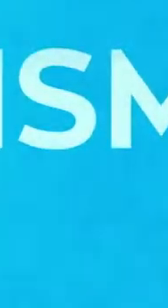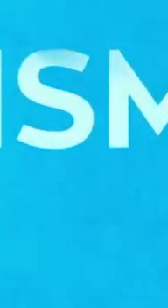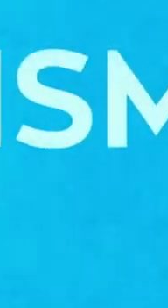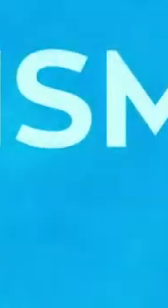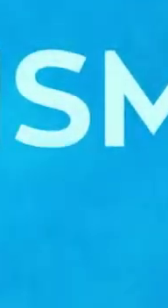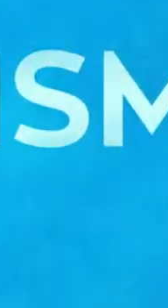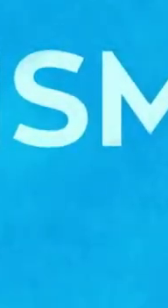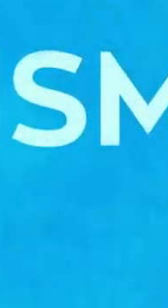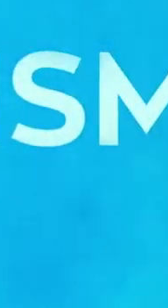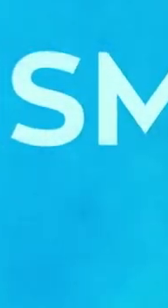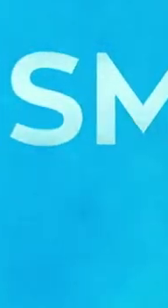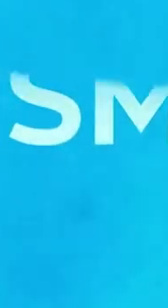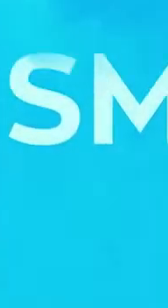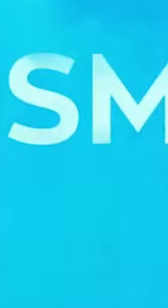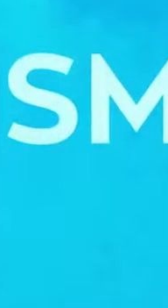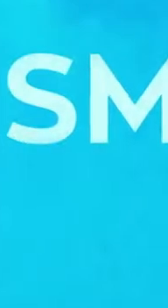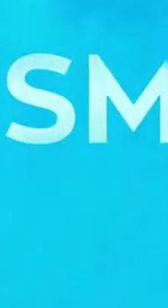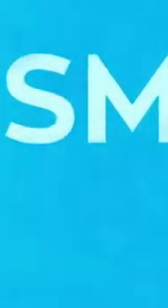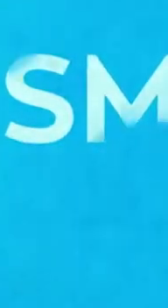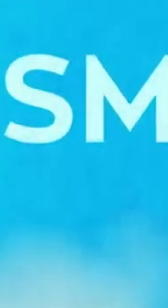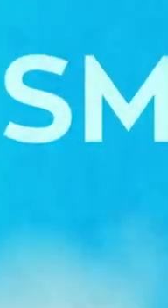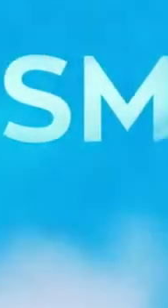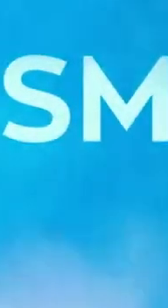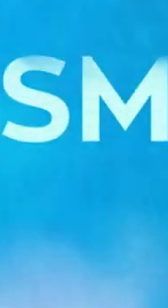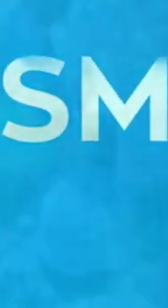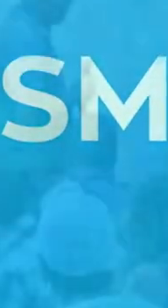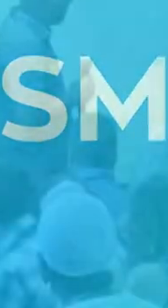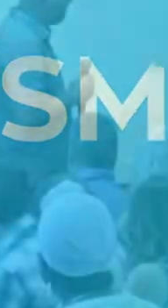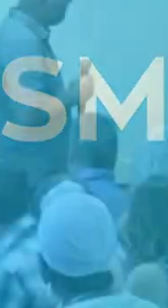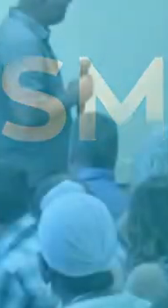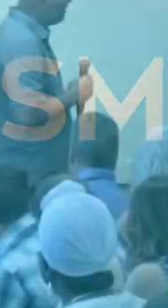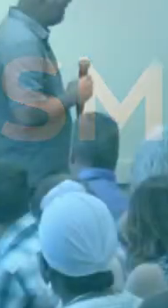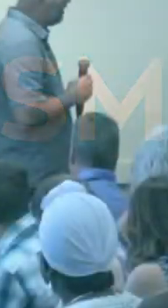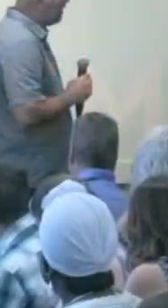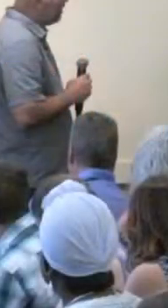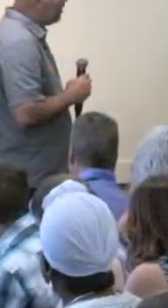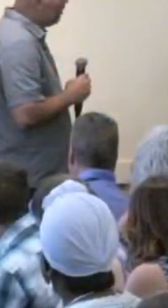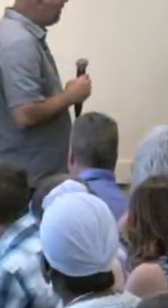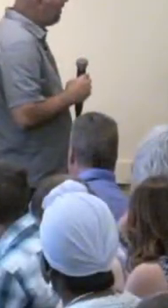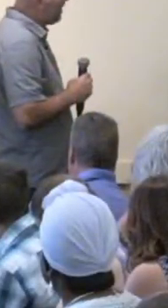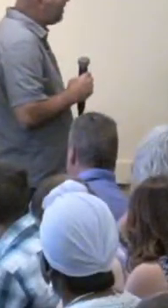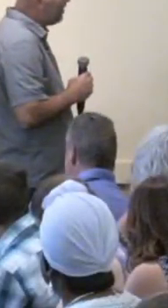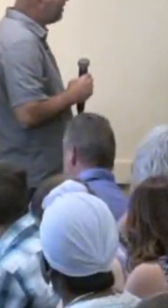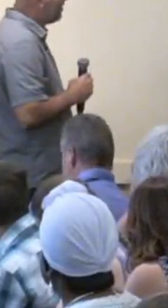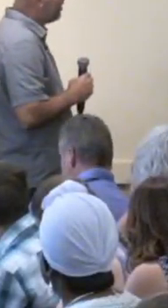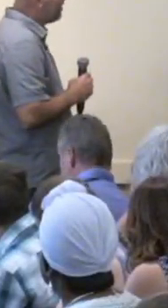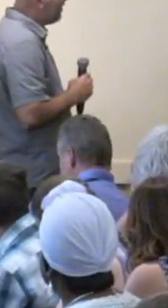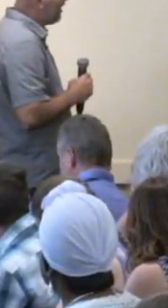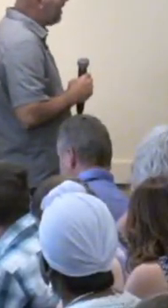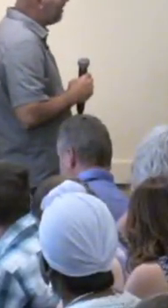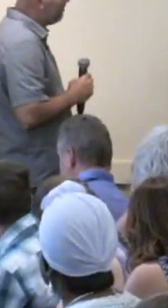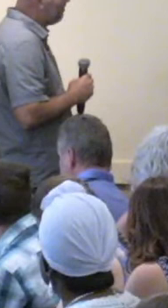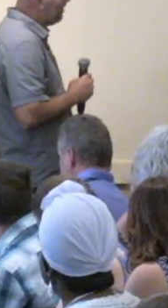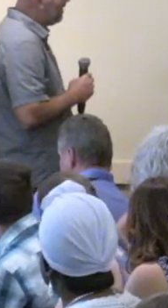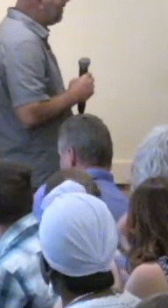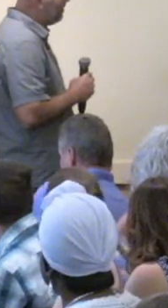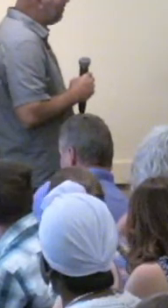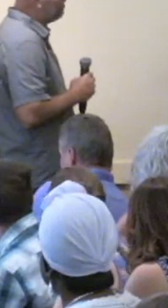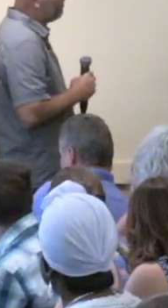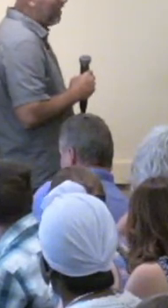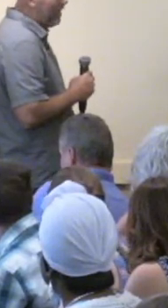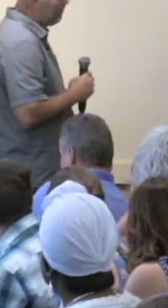the decisions that you've made to get here and so Chang I have a question for you do you believe that Jesus is the son of God